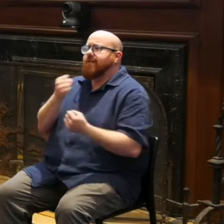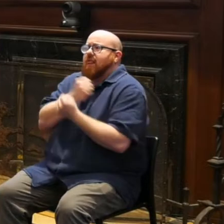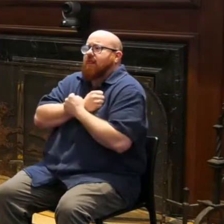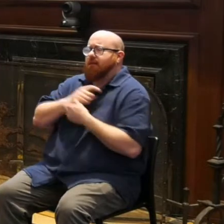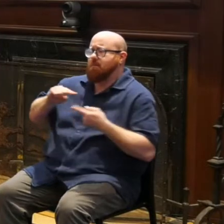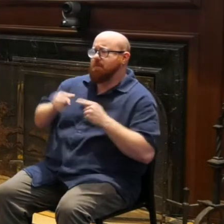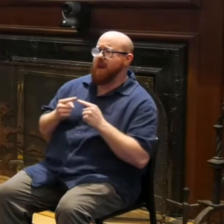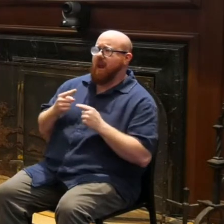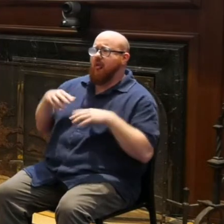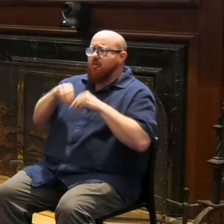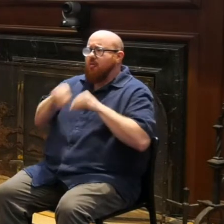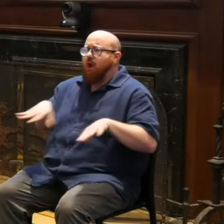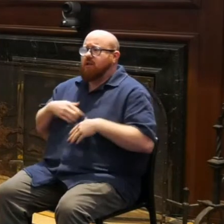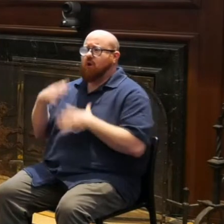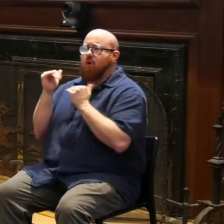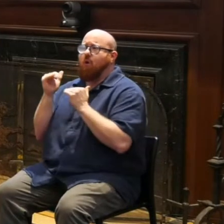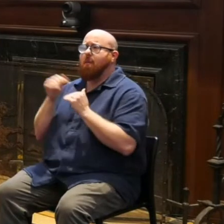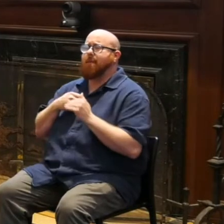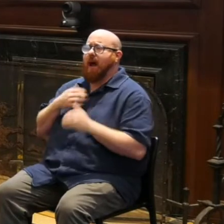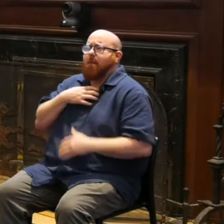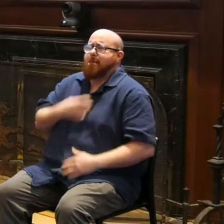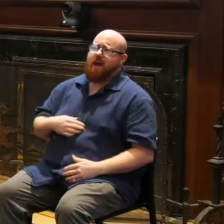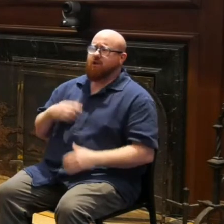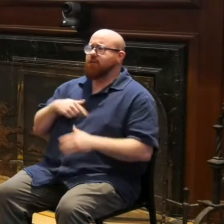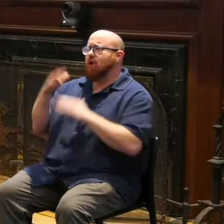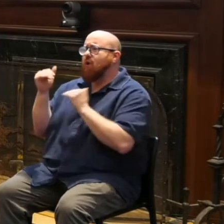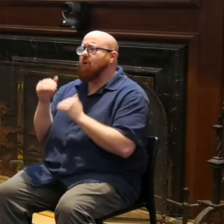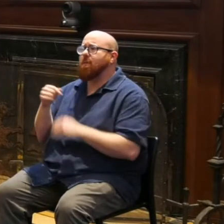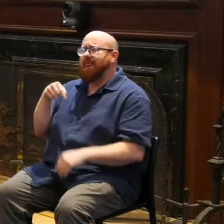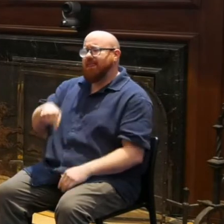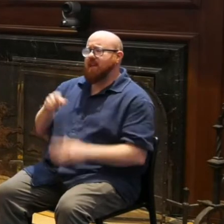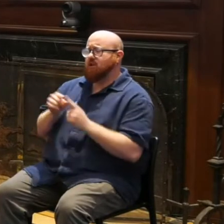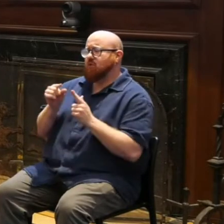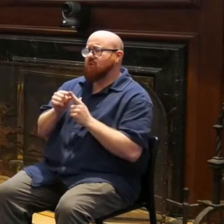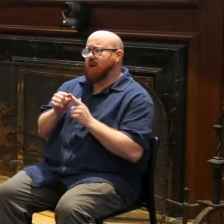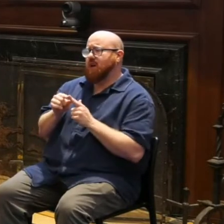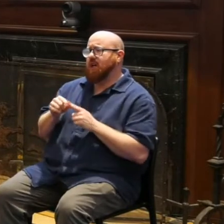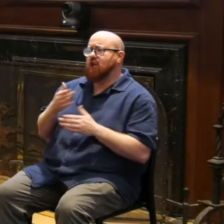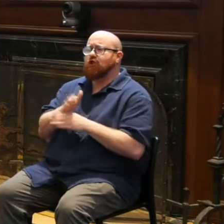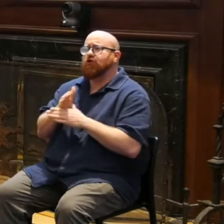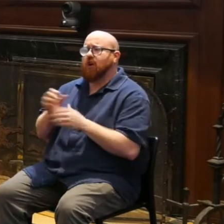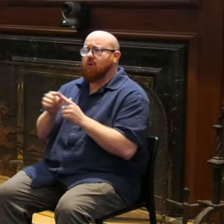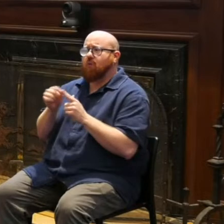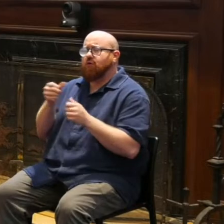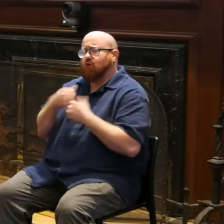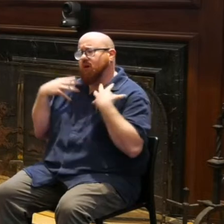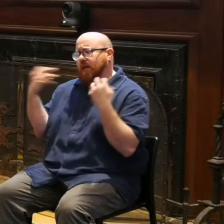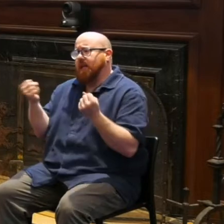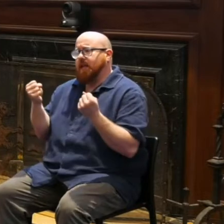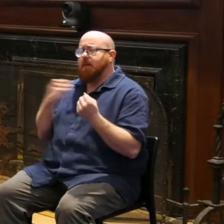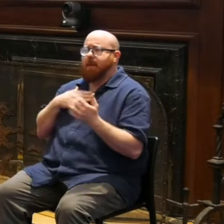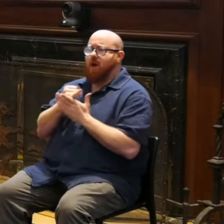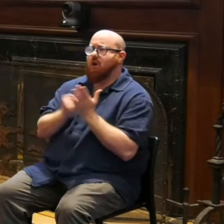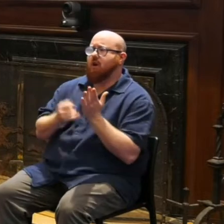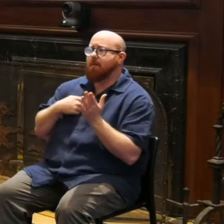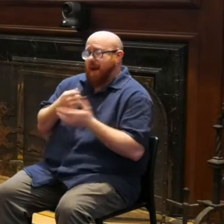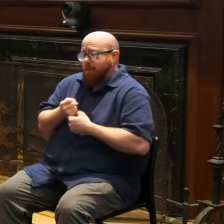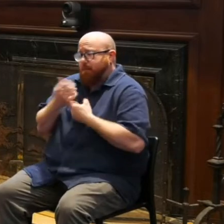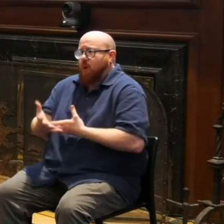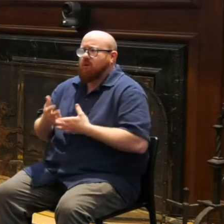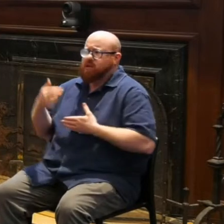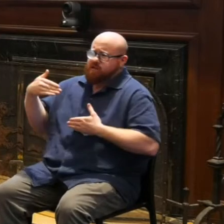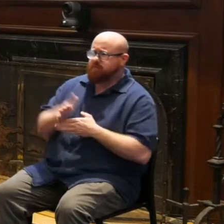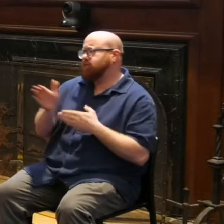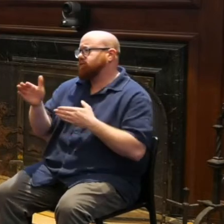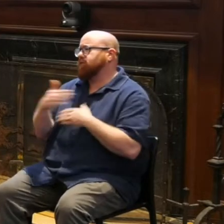for mental health. These topics so dear to my heart, sharing words of healing through the soothing art. My poetic ink flows and seamless patterns